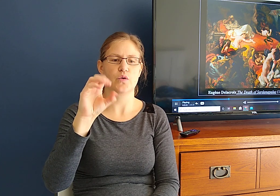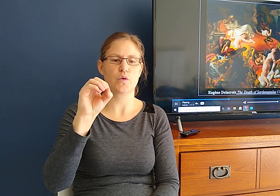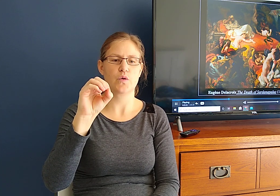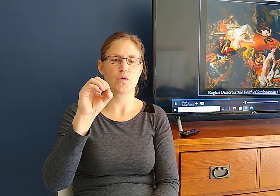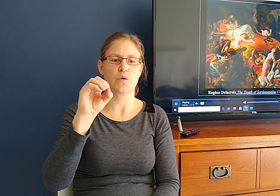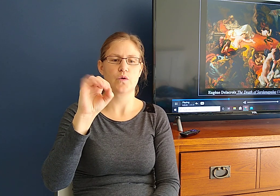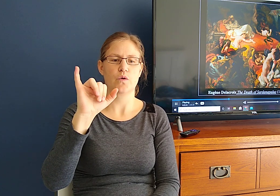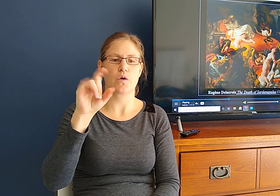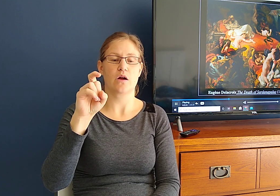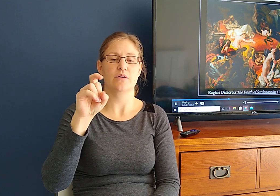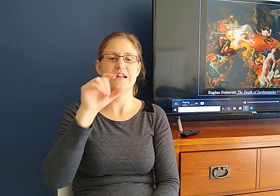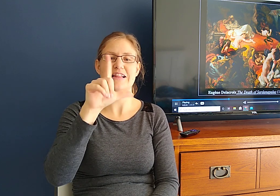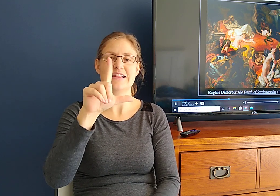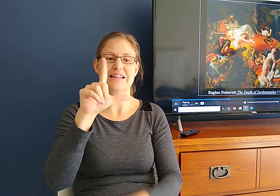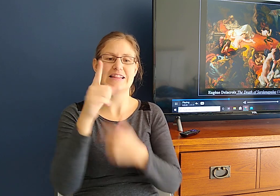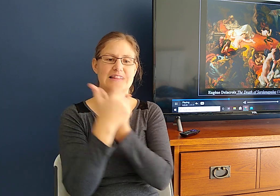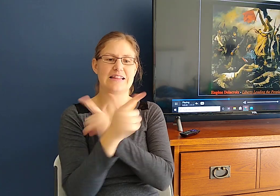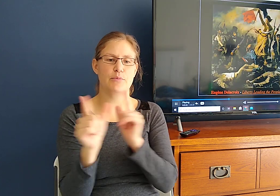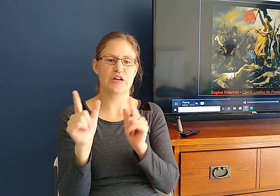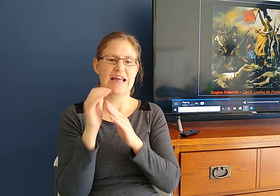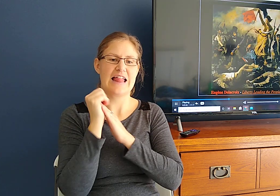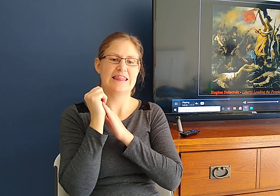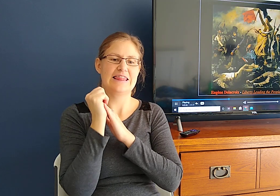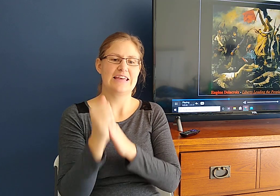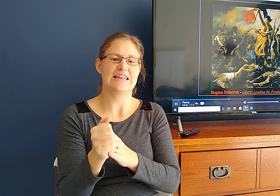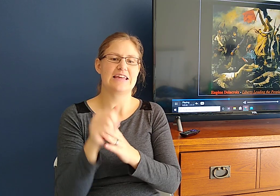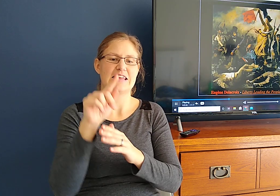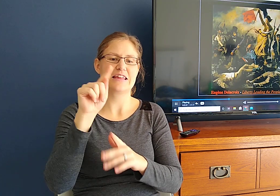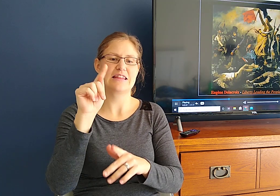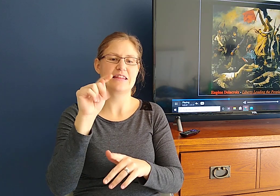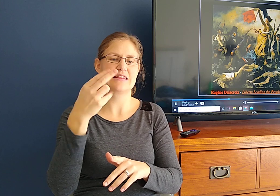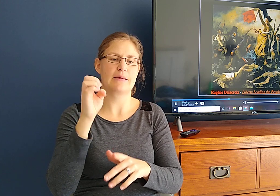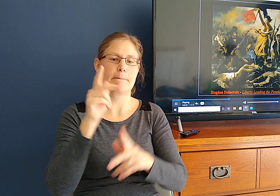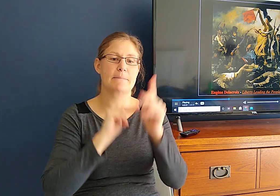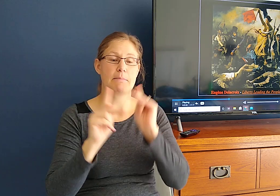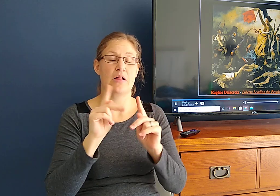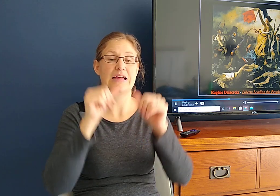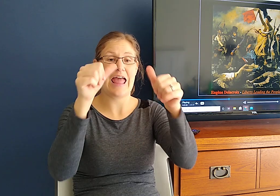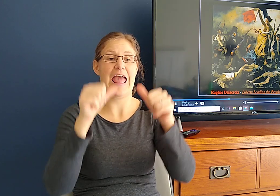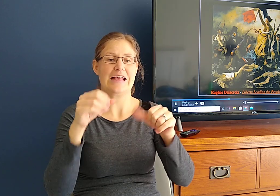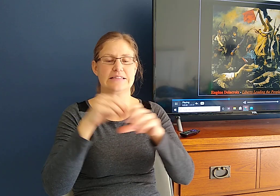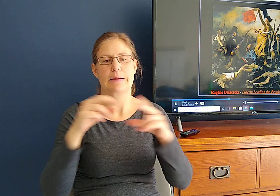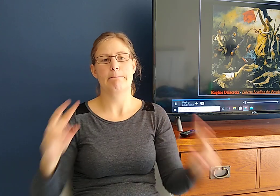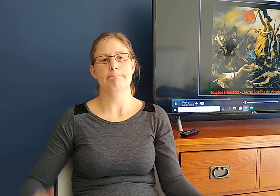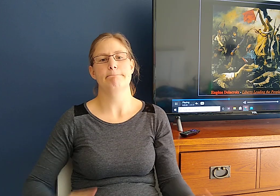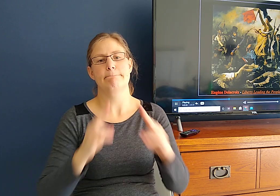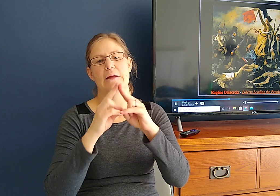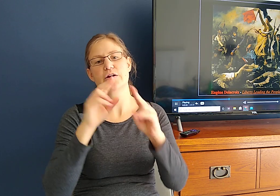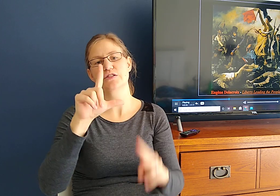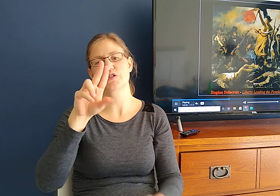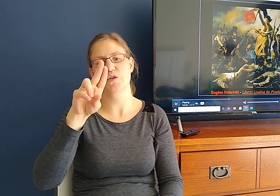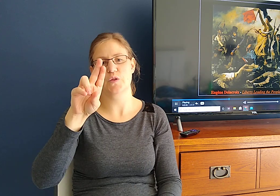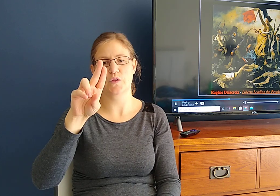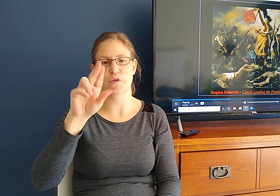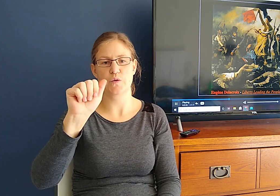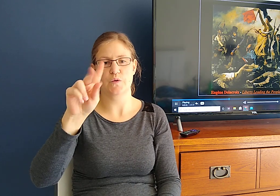was created in 1830 and hangs to this day in the Louvre in Paris. This is Delacroix's best